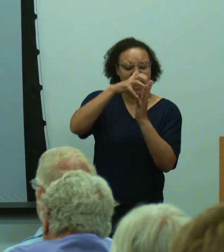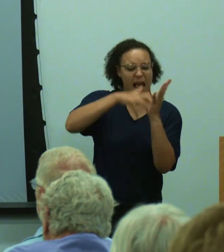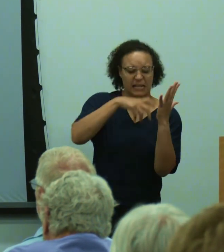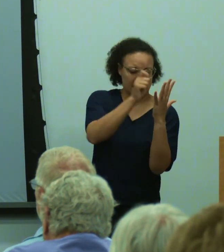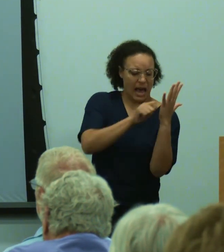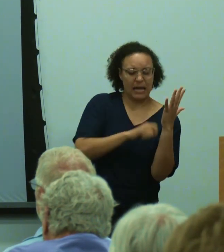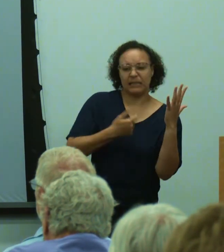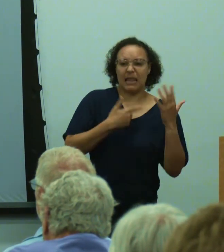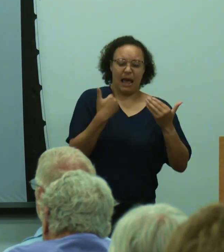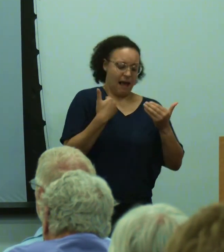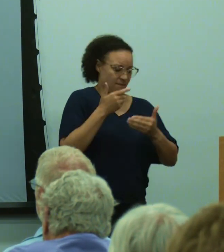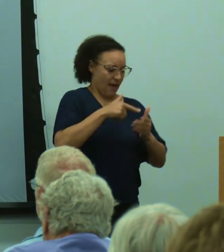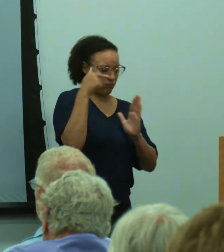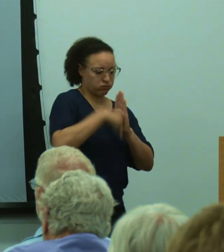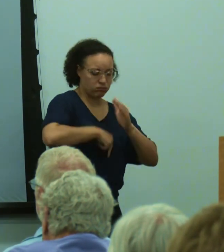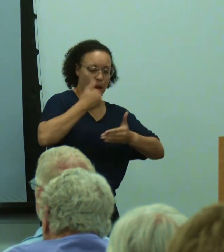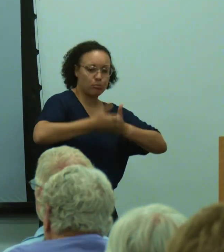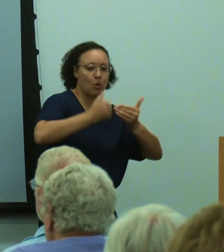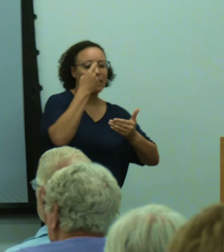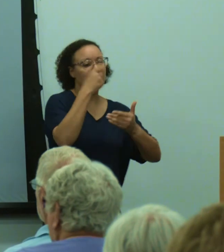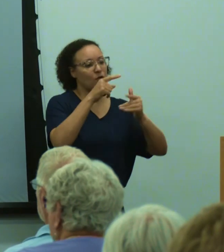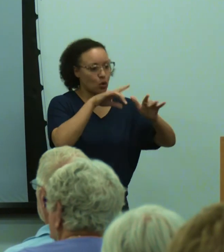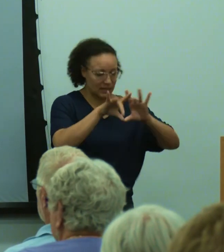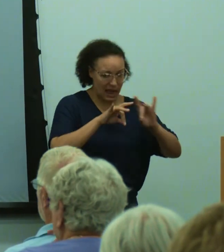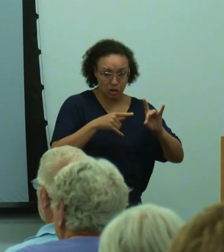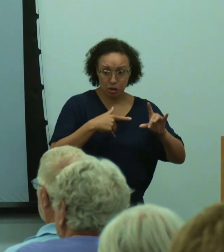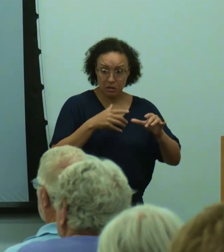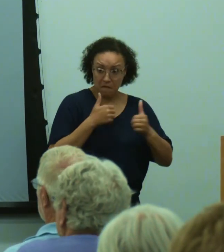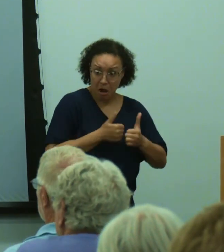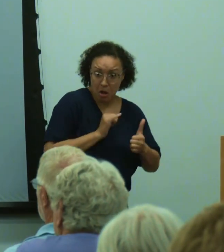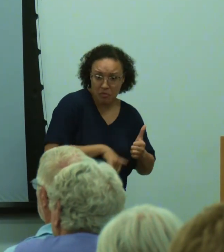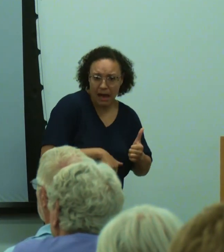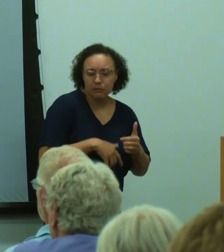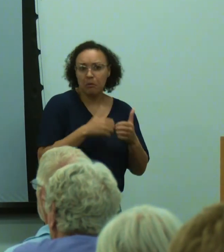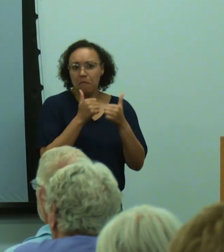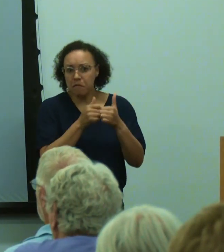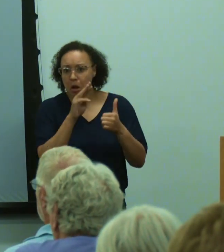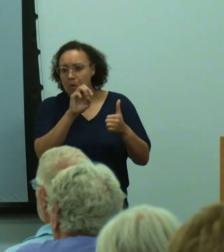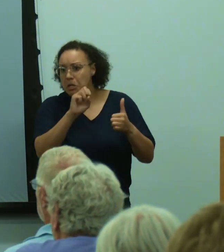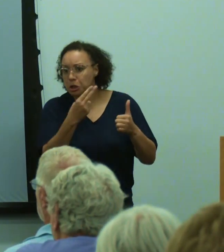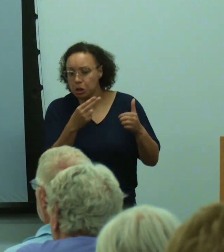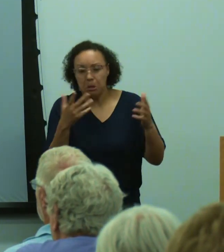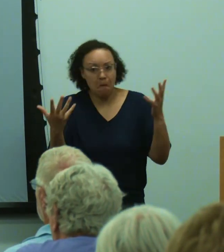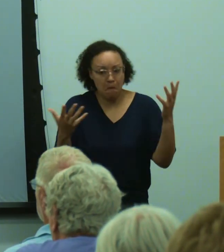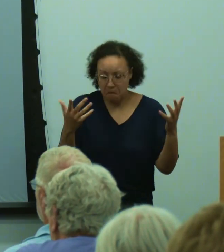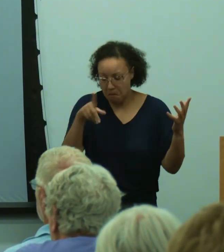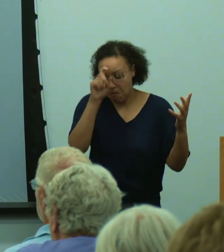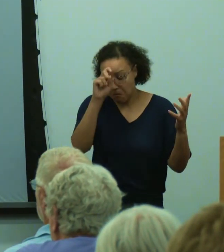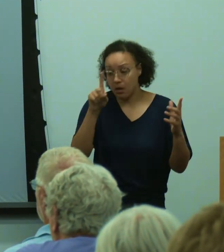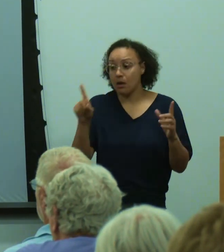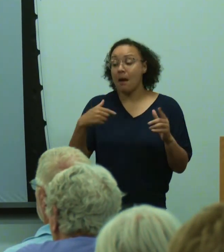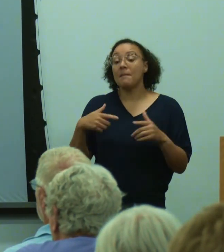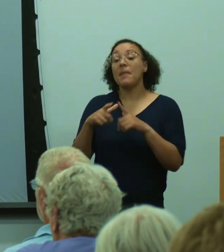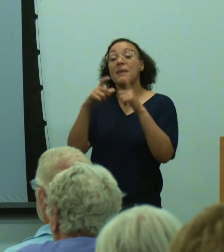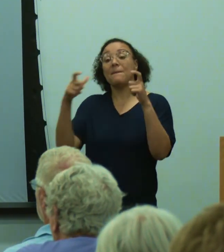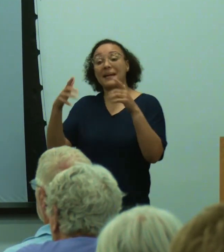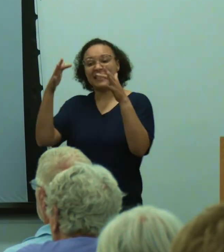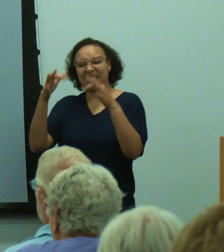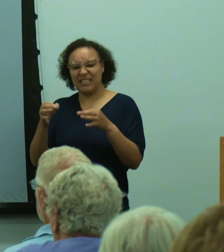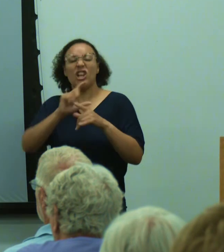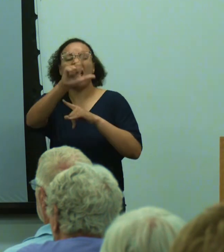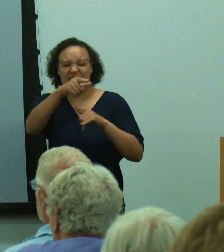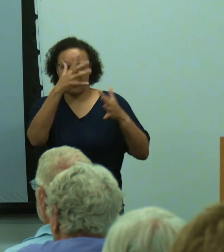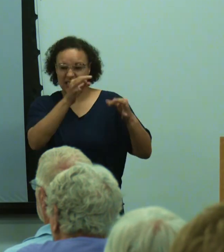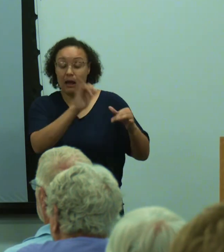of selection? There are policy decisions that need to be made, but the biggest decisions have to do how are we going